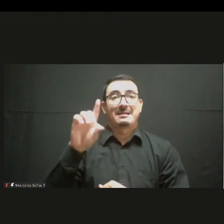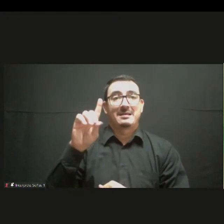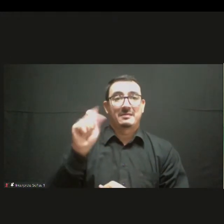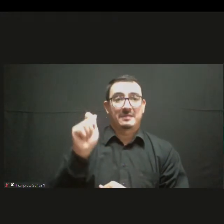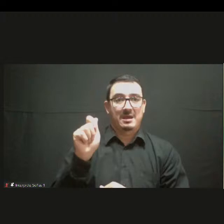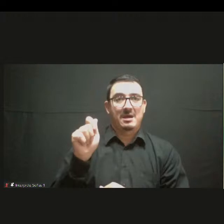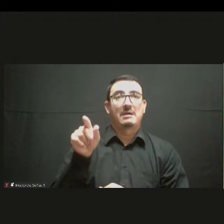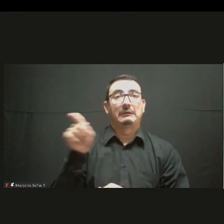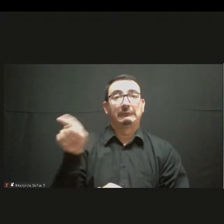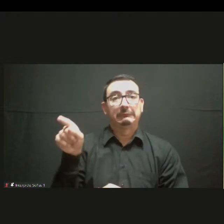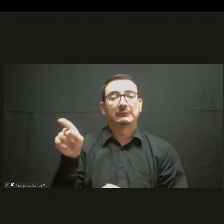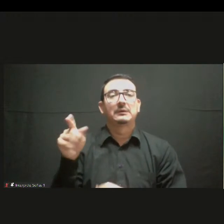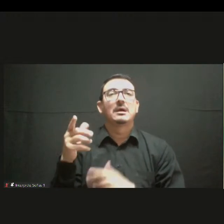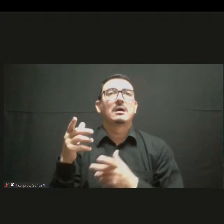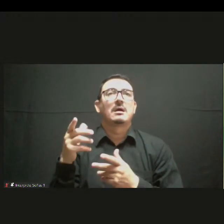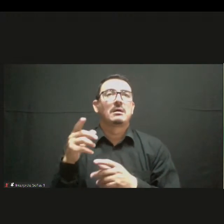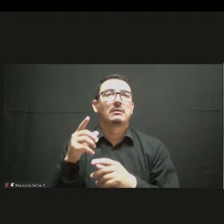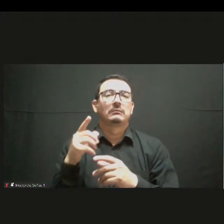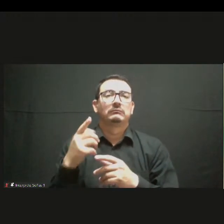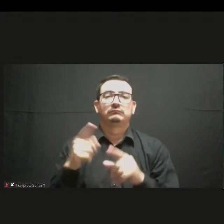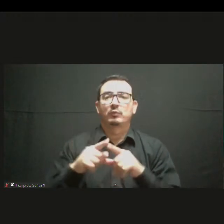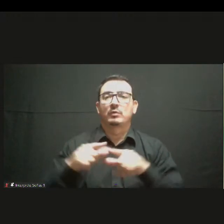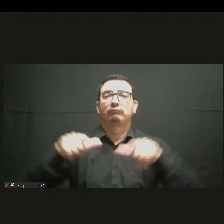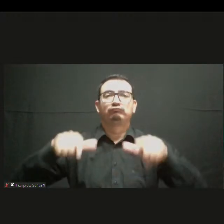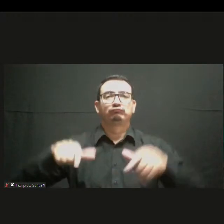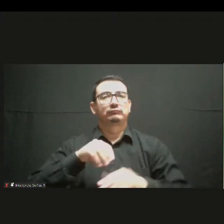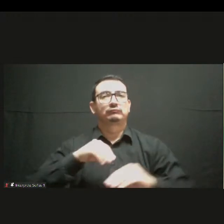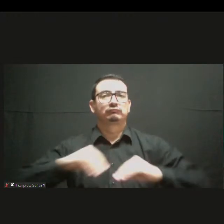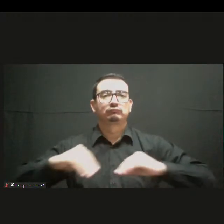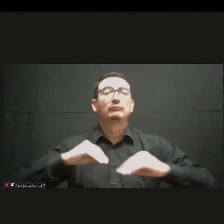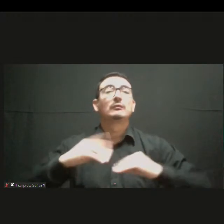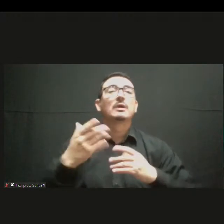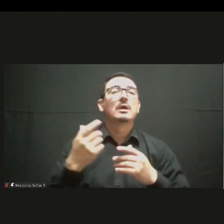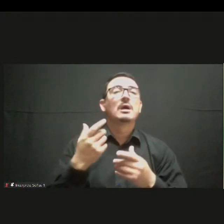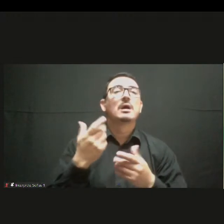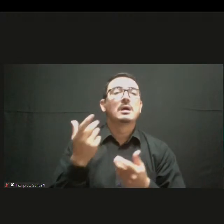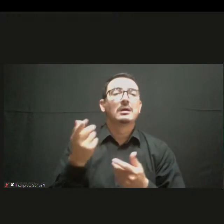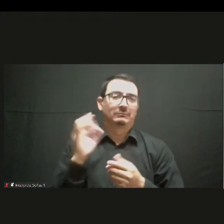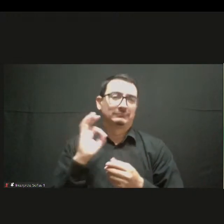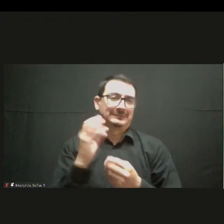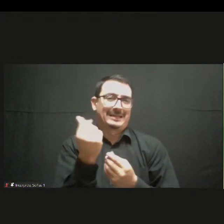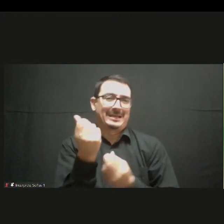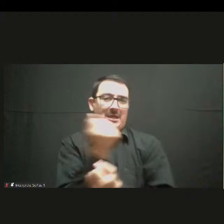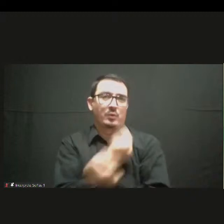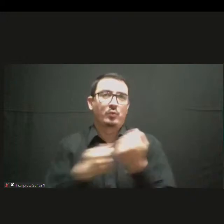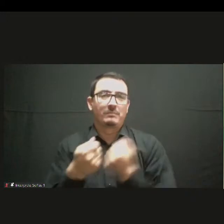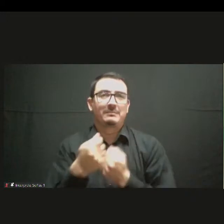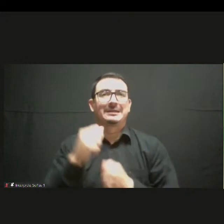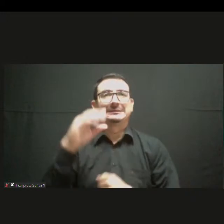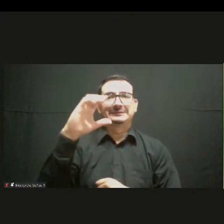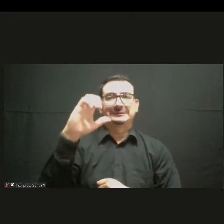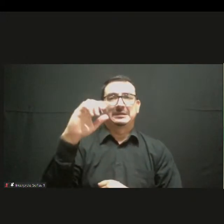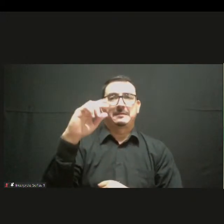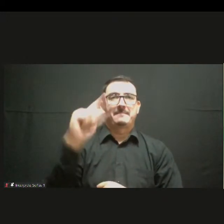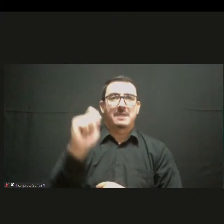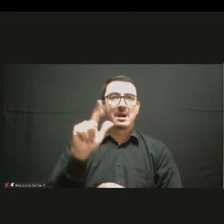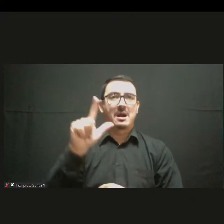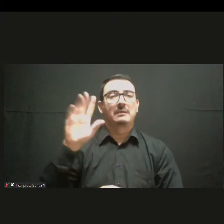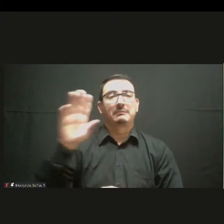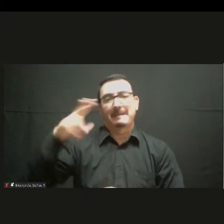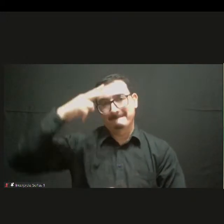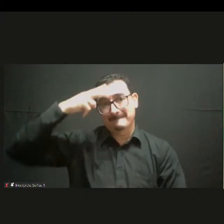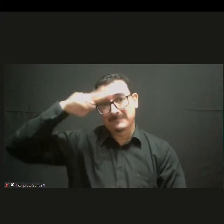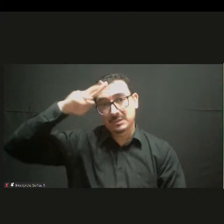Mexico City. So without further ado, I would like to give the floor, please, to Mr. Graham Harper of